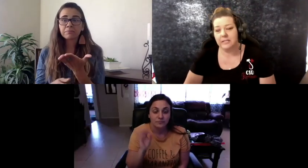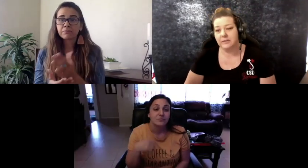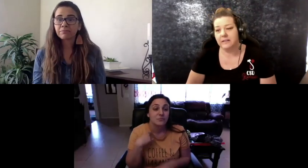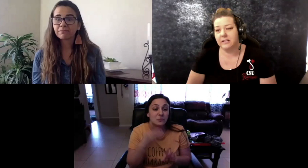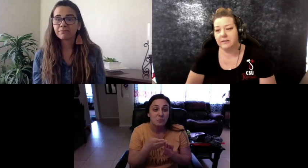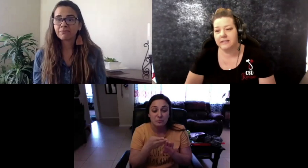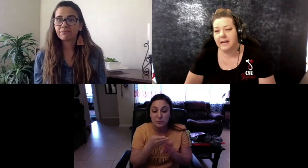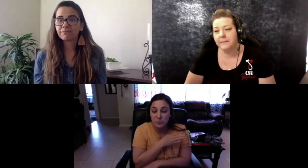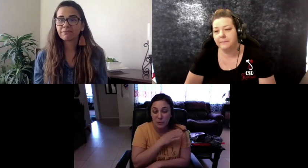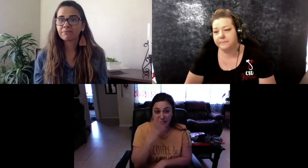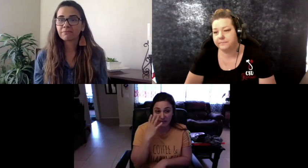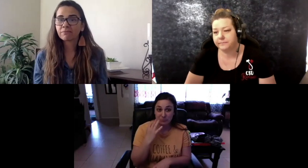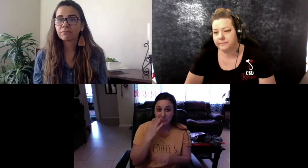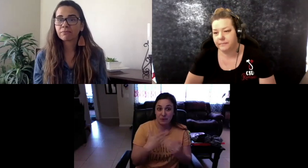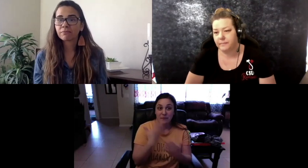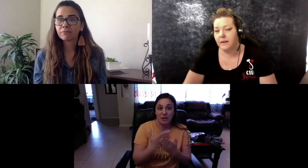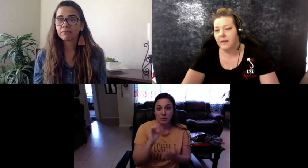Brittany, do you have anything you'd like to add?